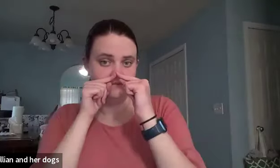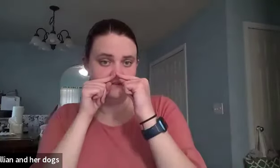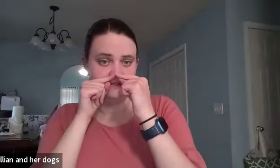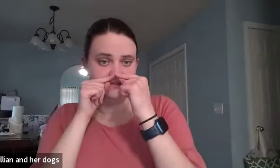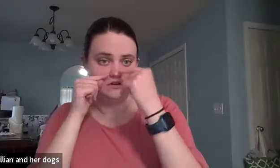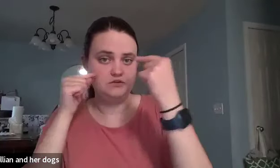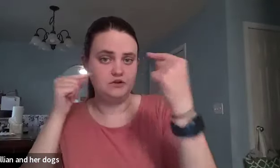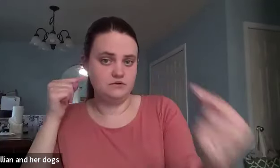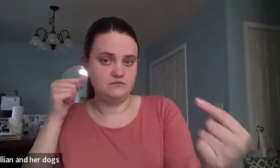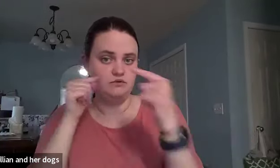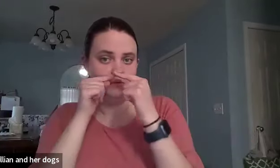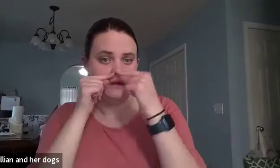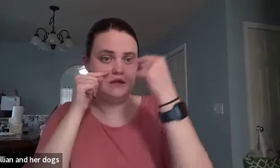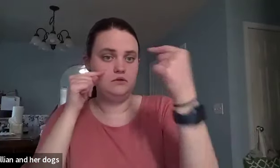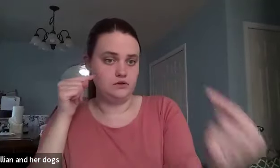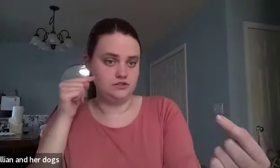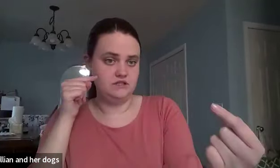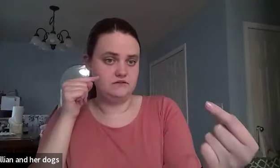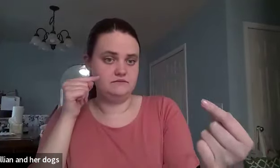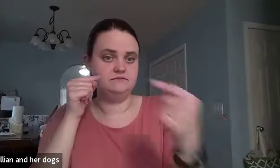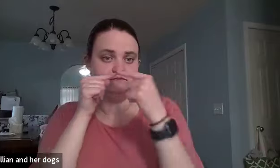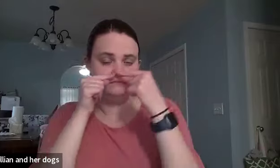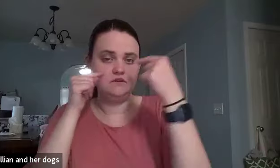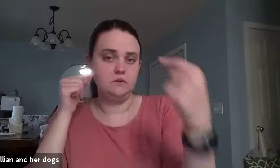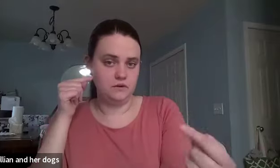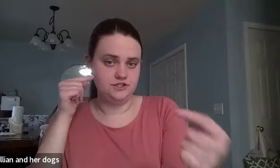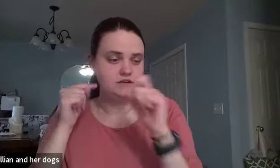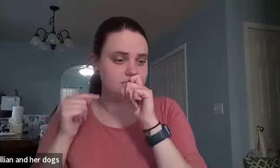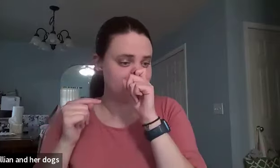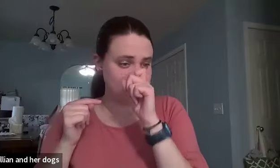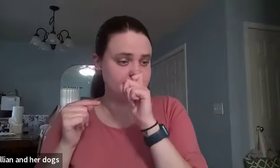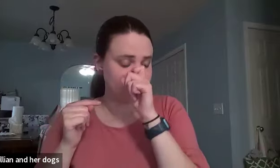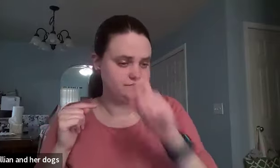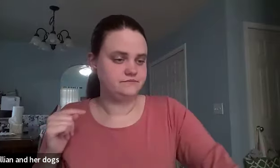So it's like you start at your nose and pull it away. Allergic. Allergic.